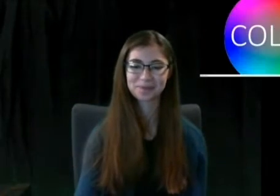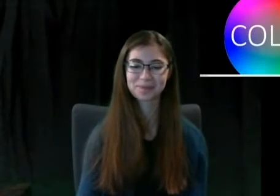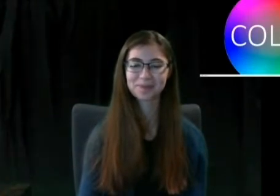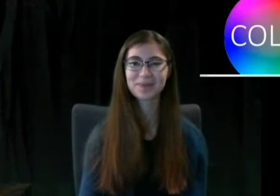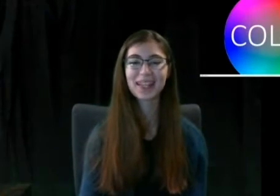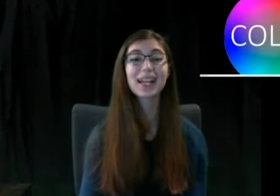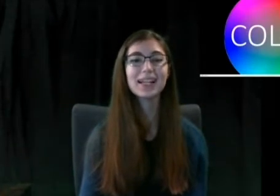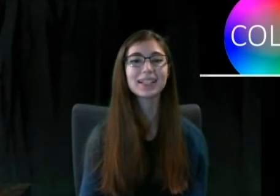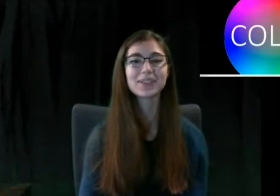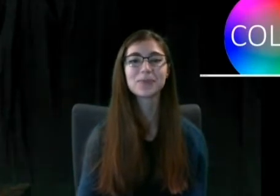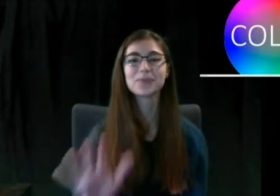Color.